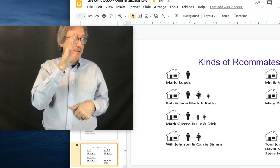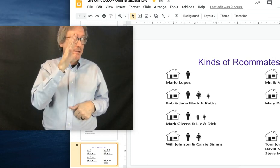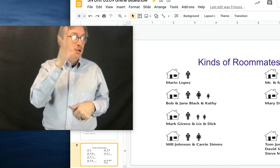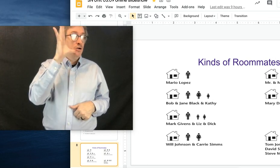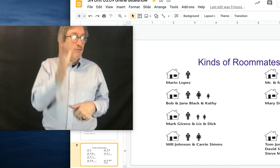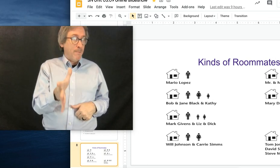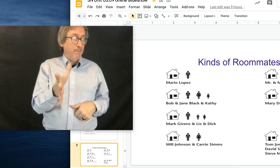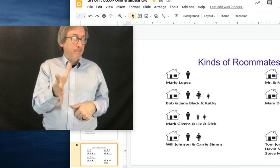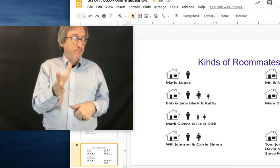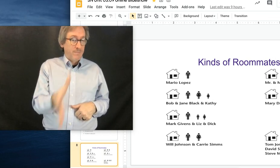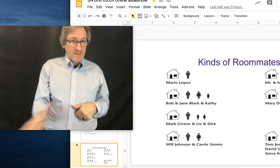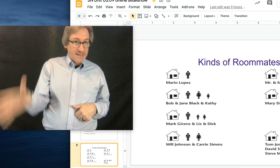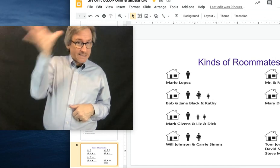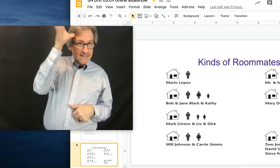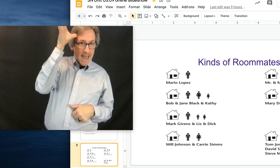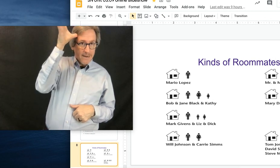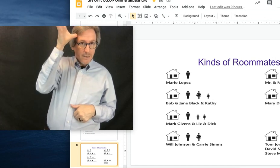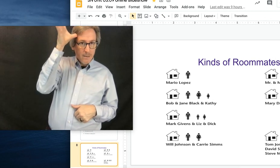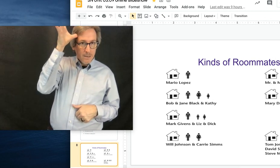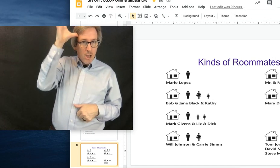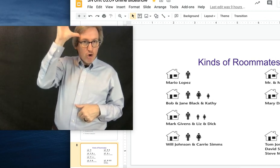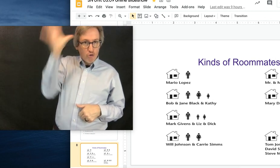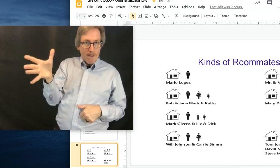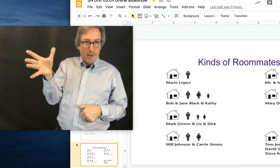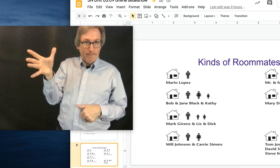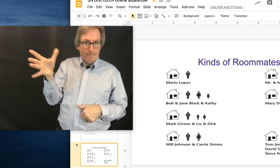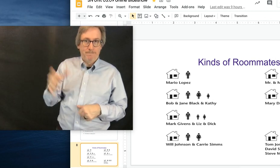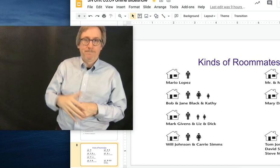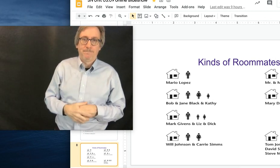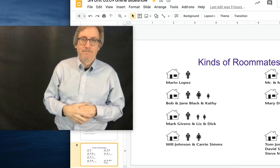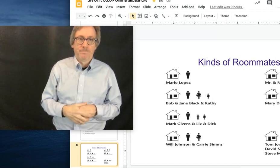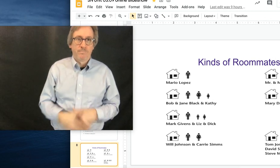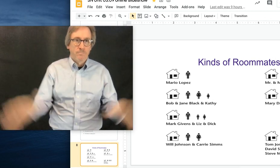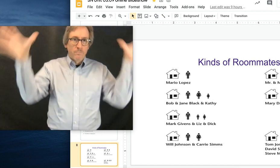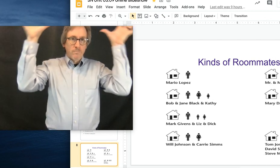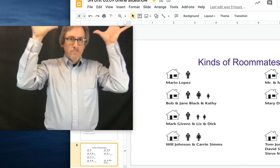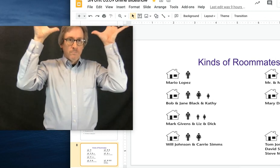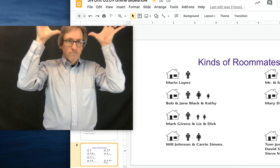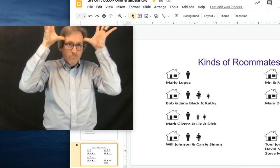mom, grandma. Dad, grandpa.